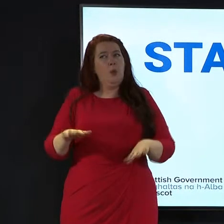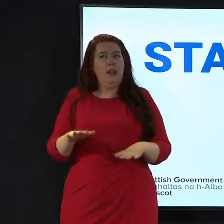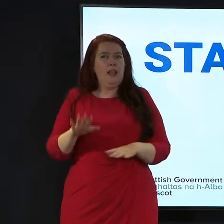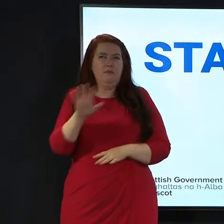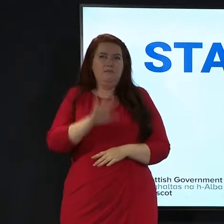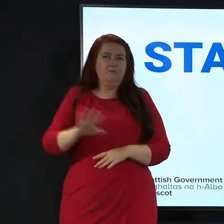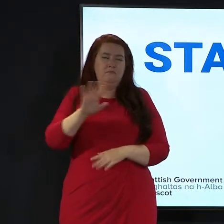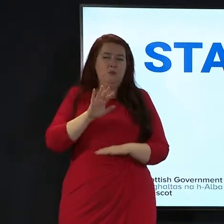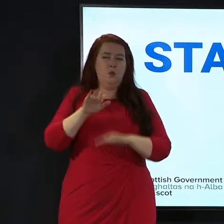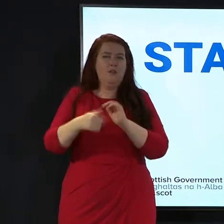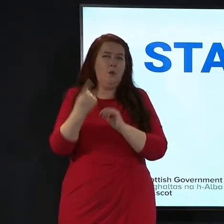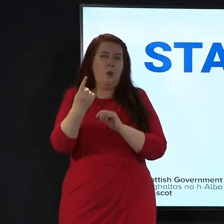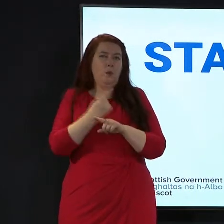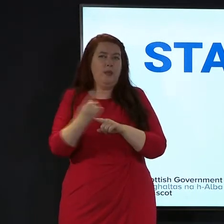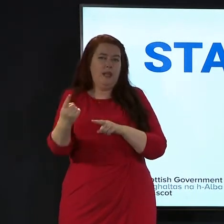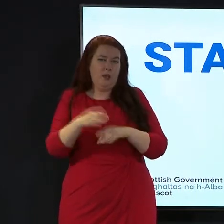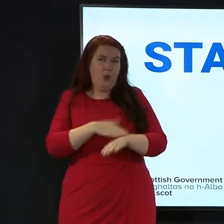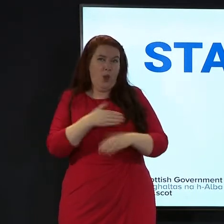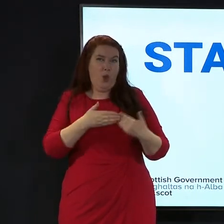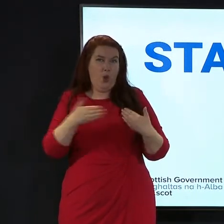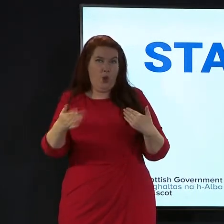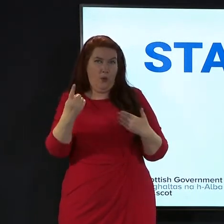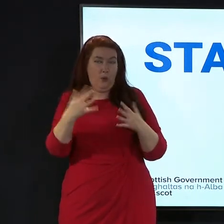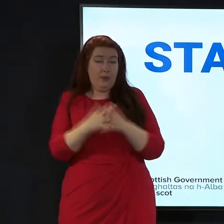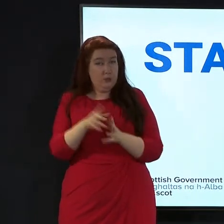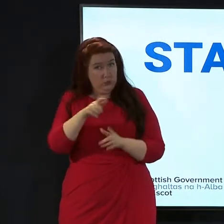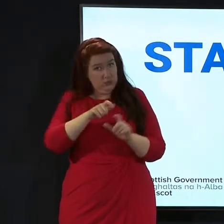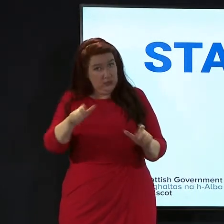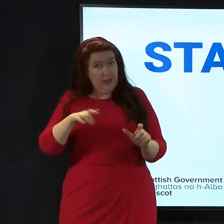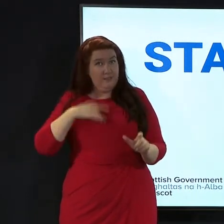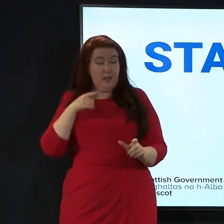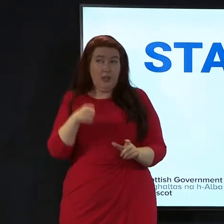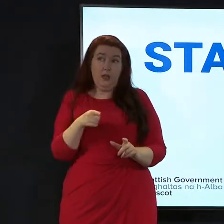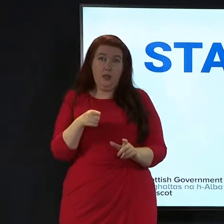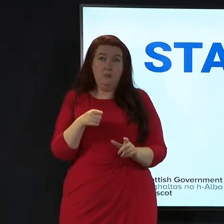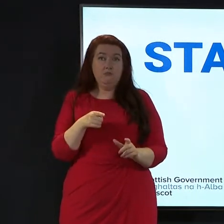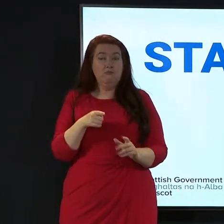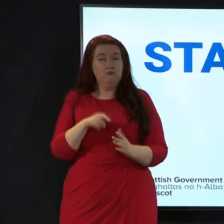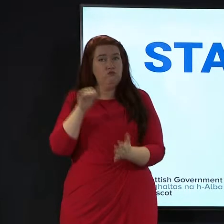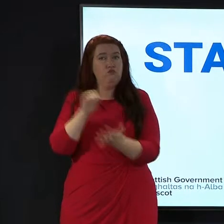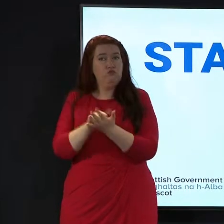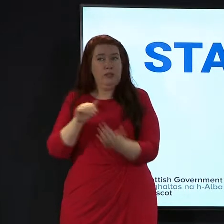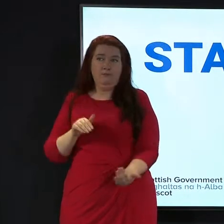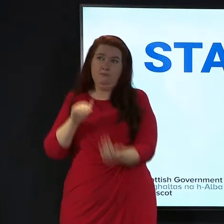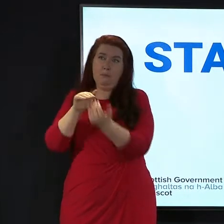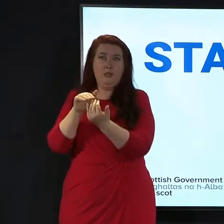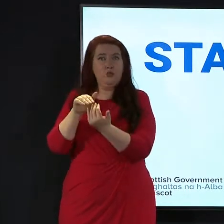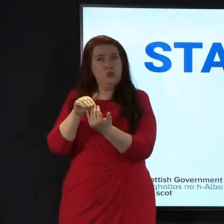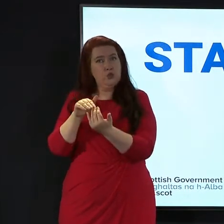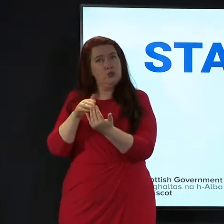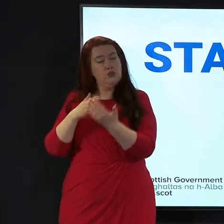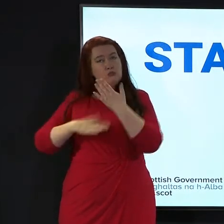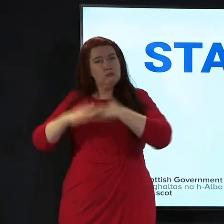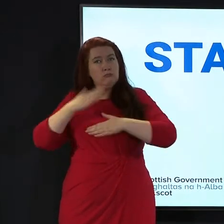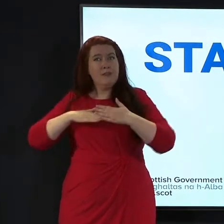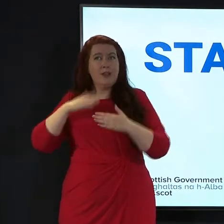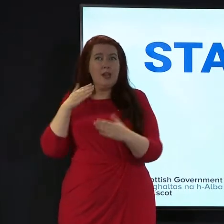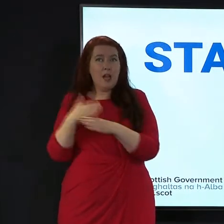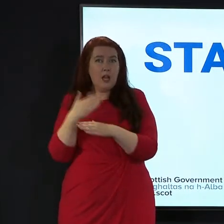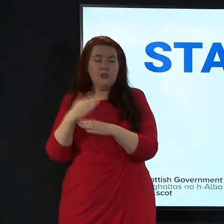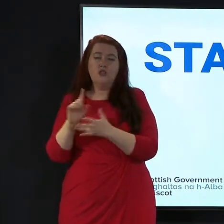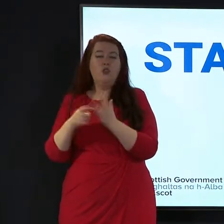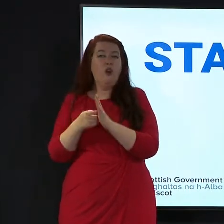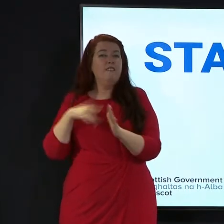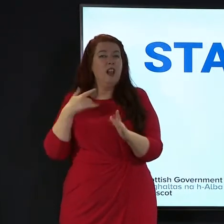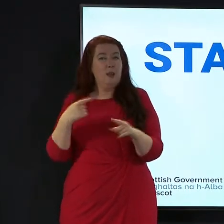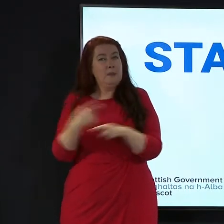over a week. Do you still believe that that was a proportionate measure, or was it a